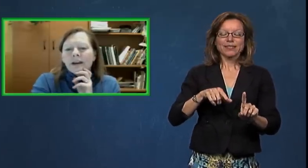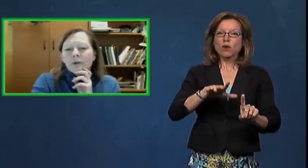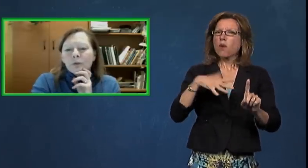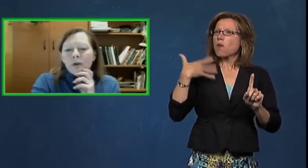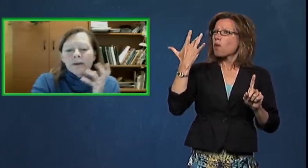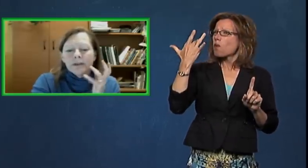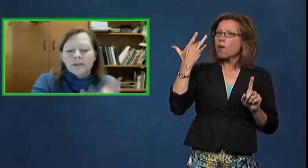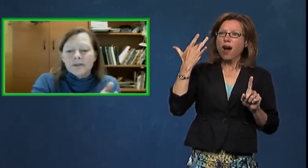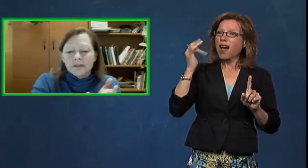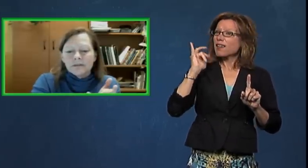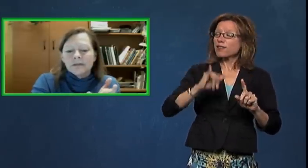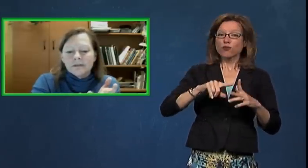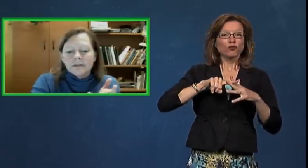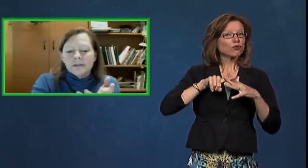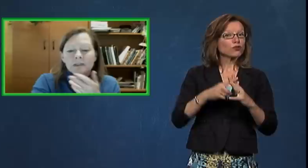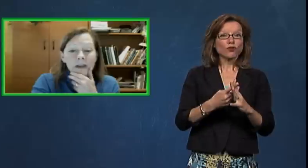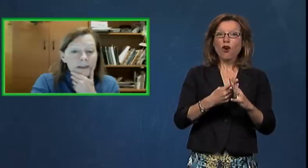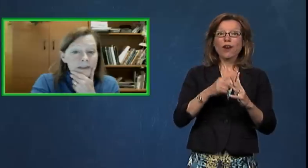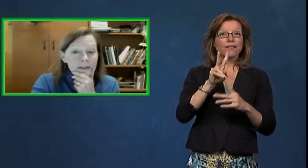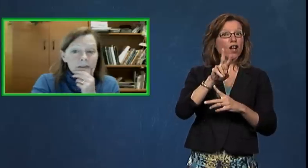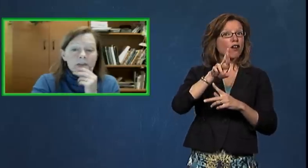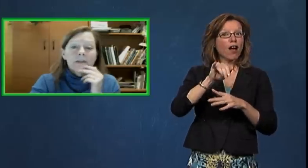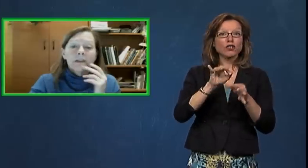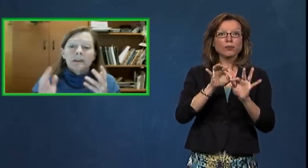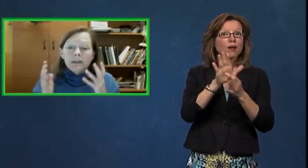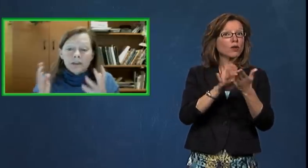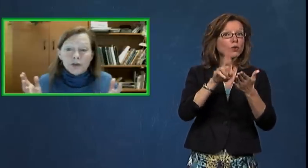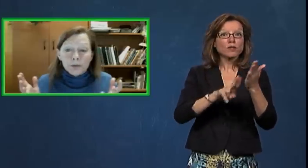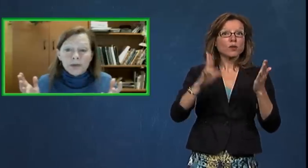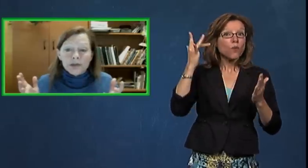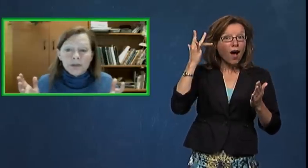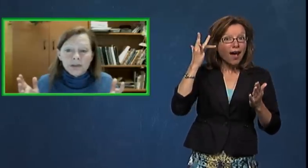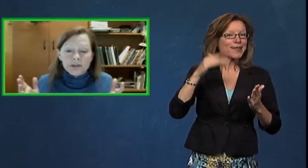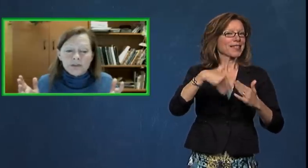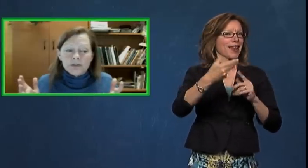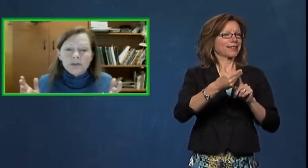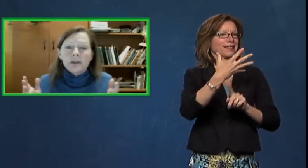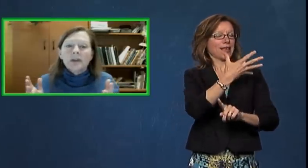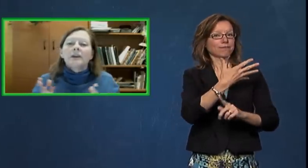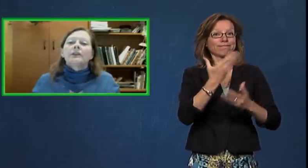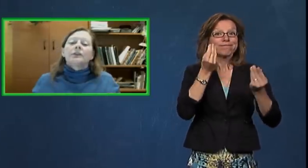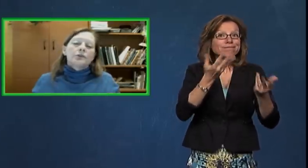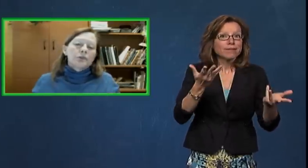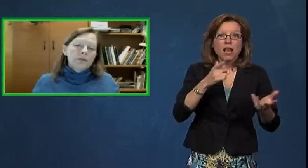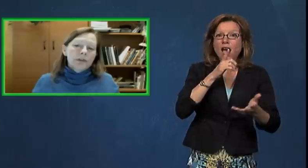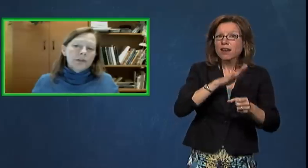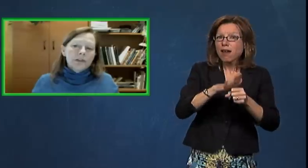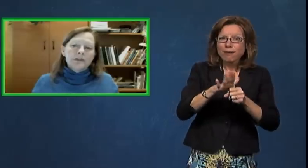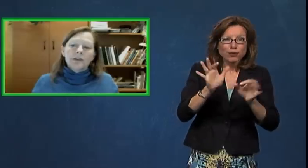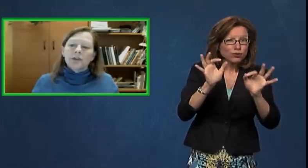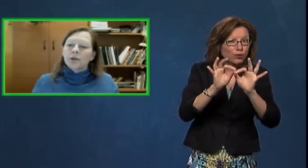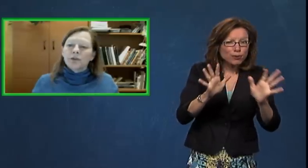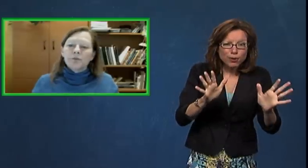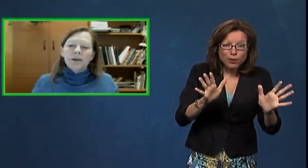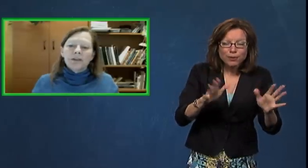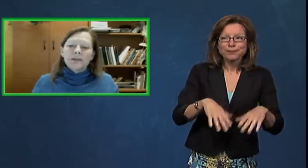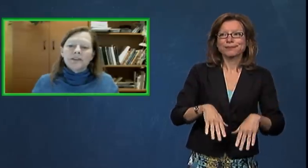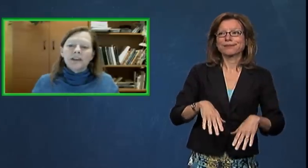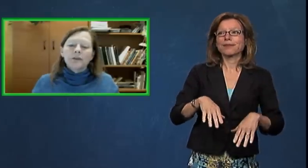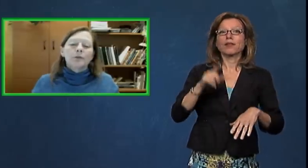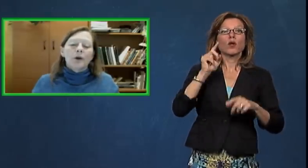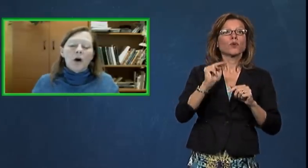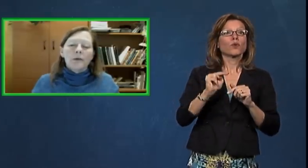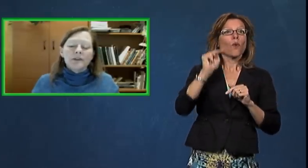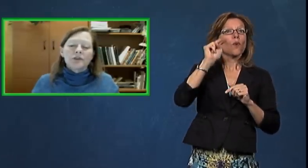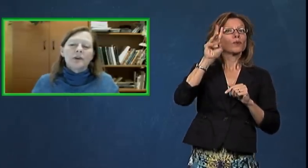for that was, slide 6, interpreter shortages. Those universities in the northern part of the